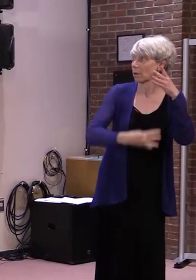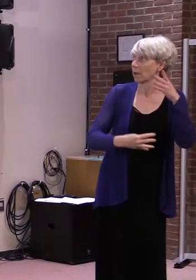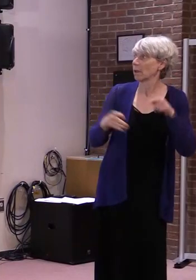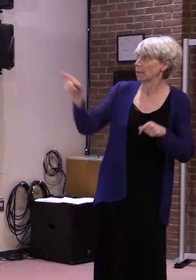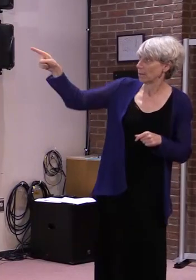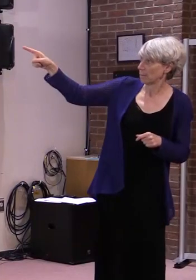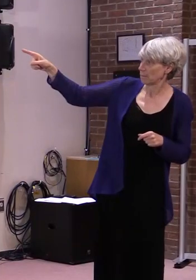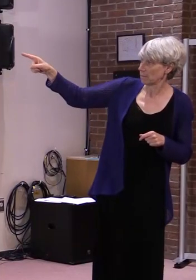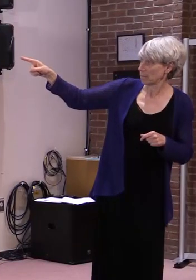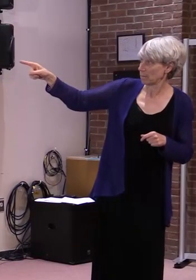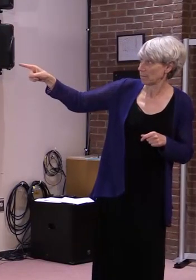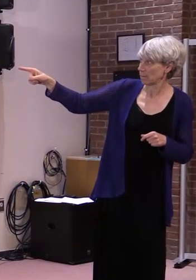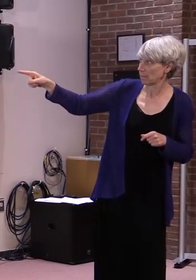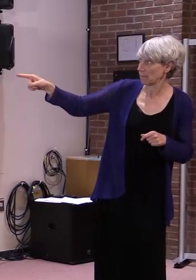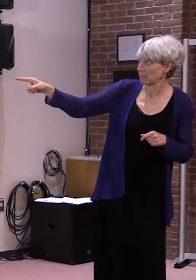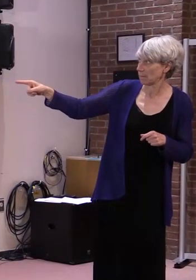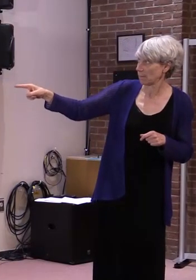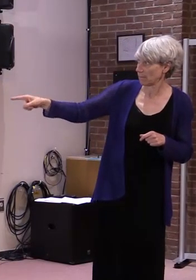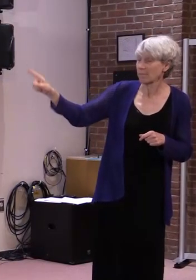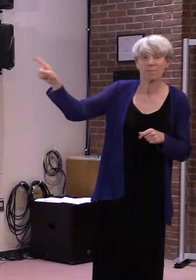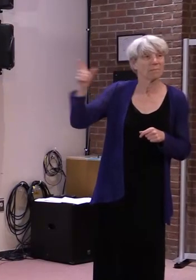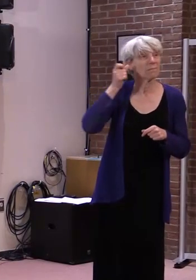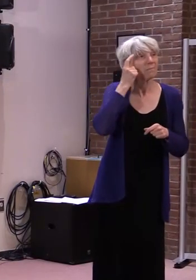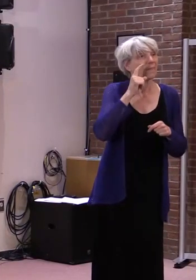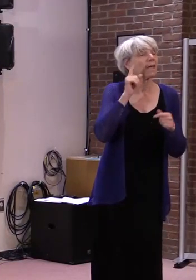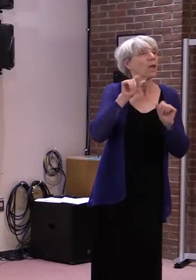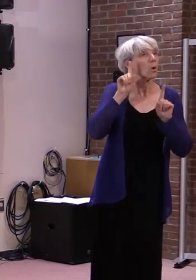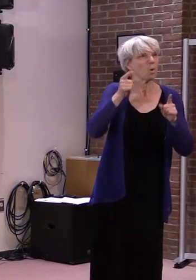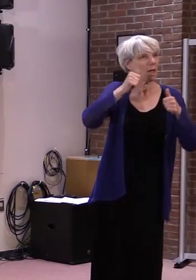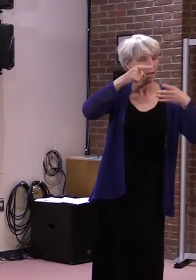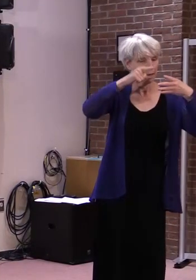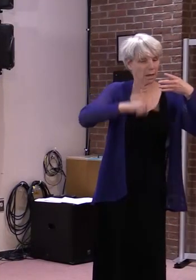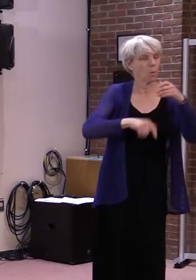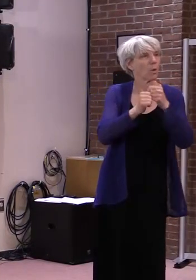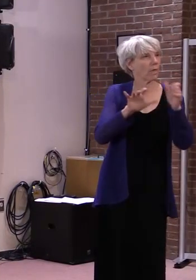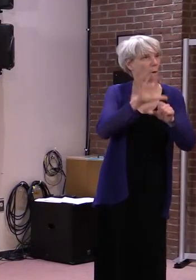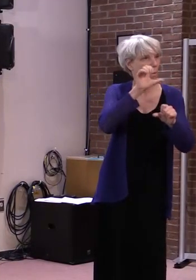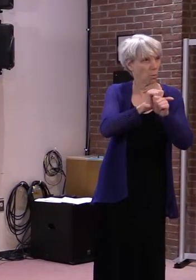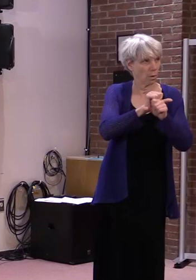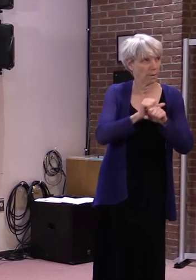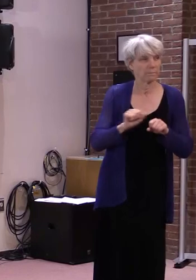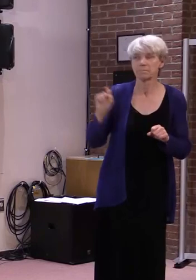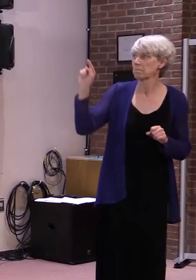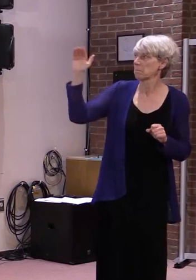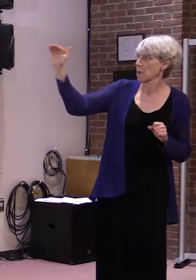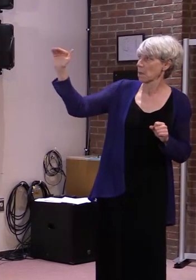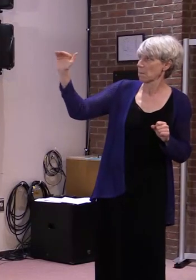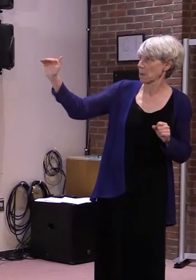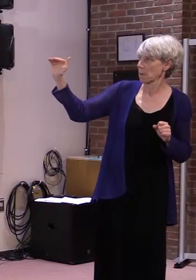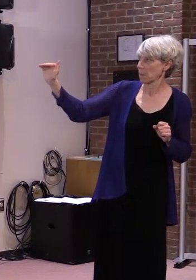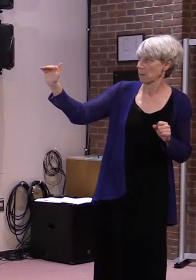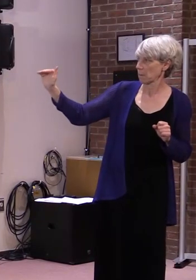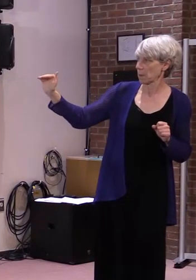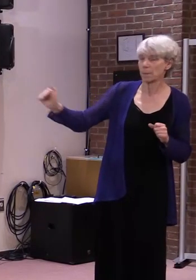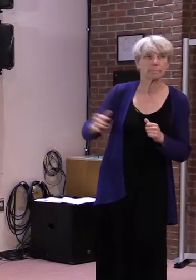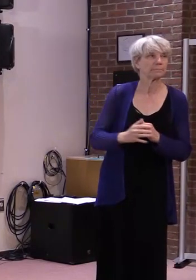Northfield Farmers Market, the Community Health Center of Burlington, Vermont Creamery in